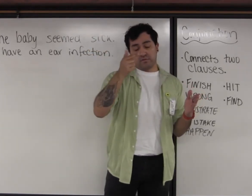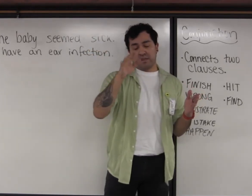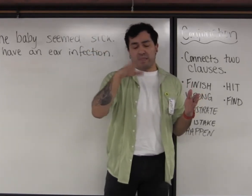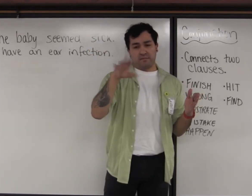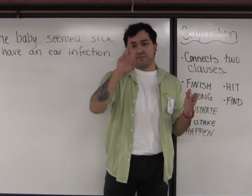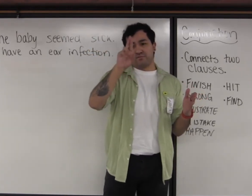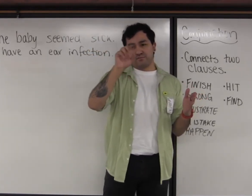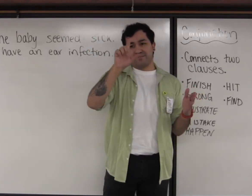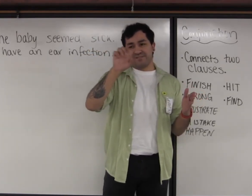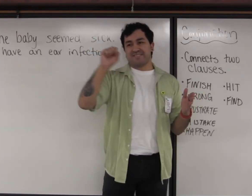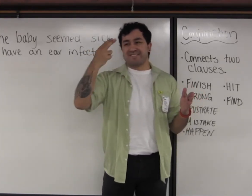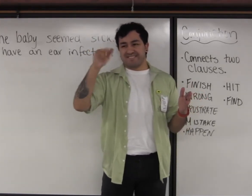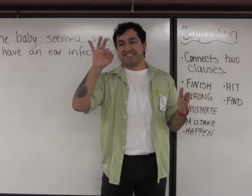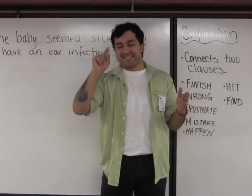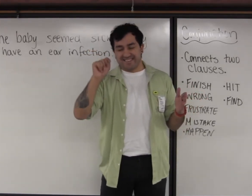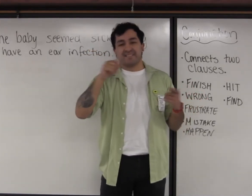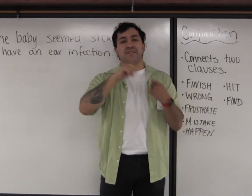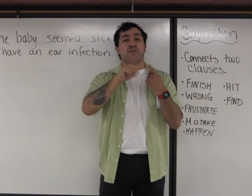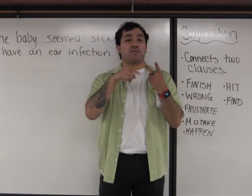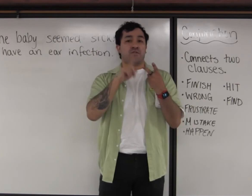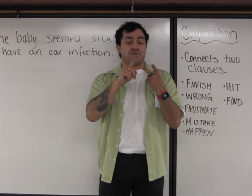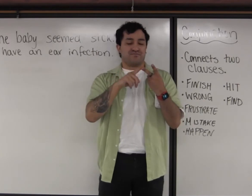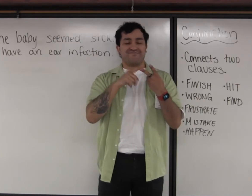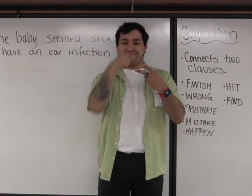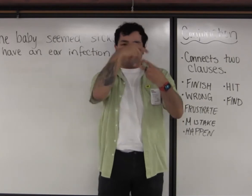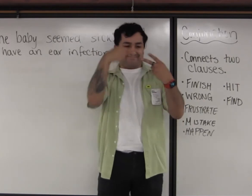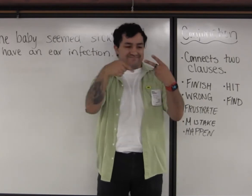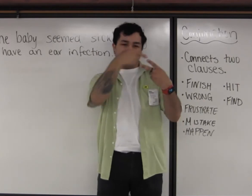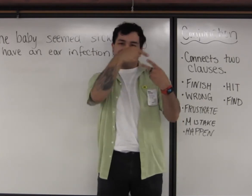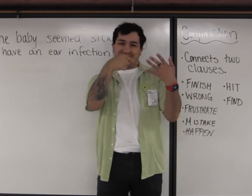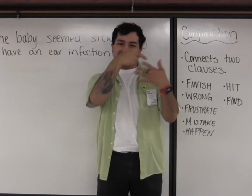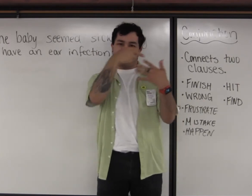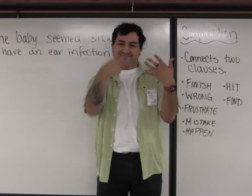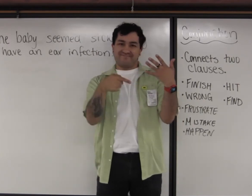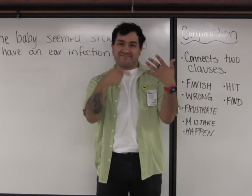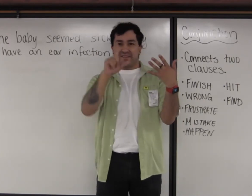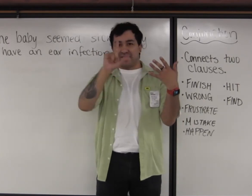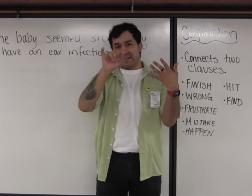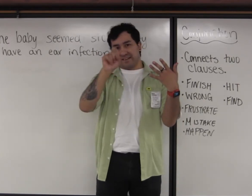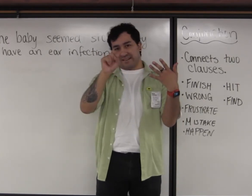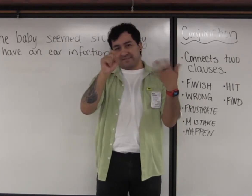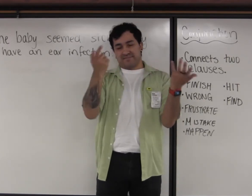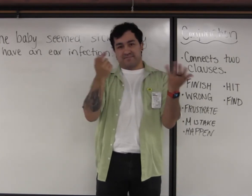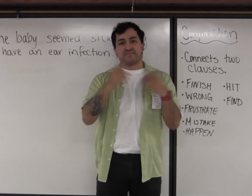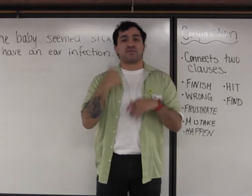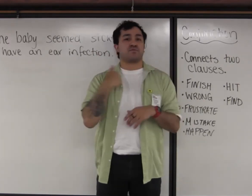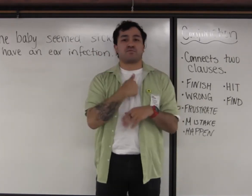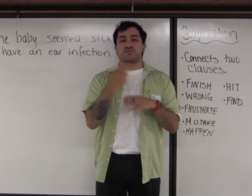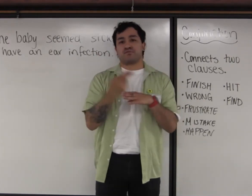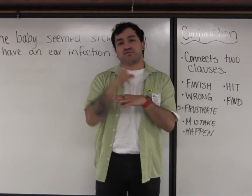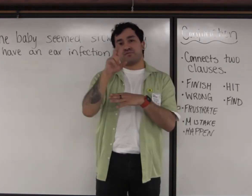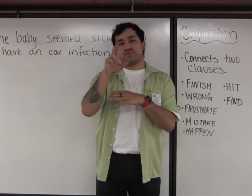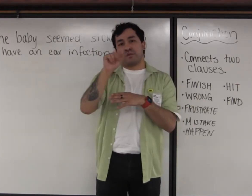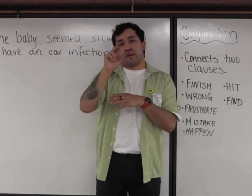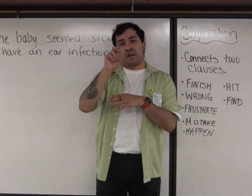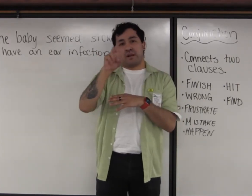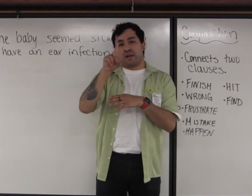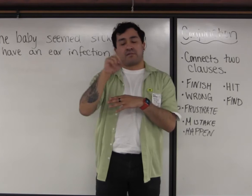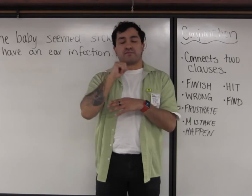English because in ASL we have other ways to kind of show the same idea of and. We could use listing, we can use role shifting, contrastive structure.